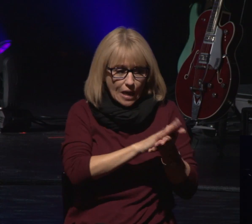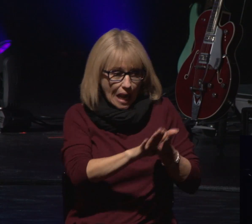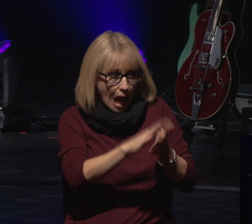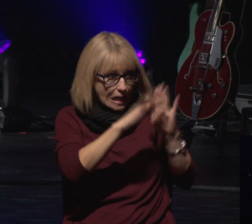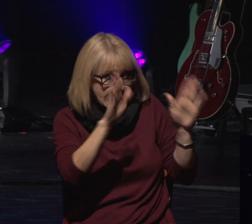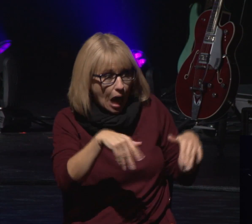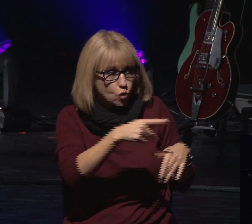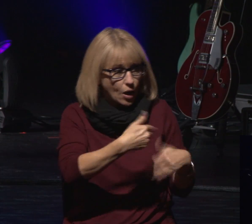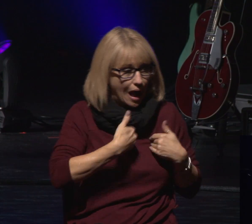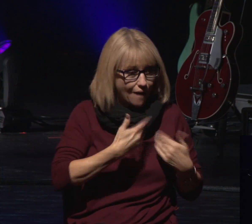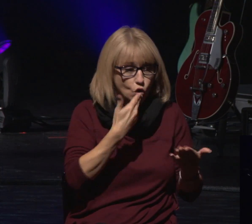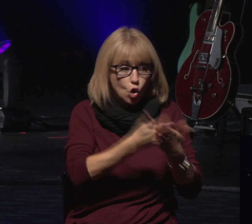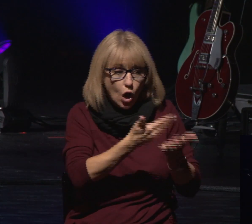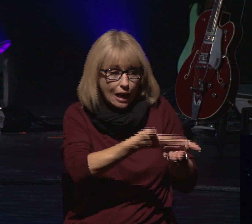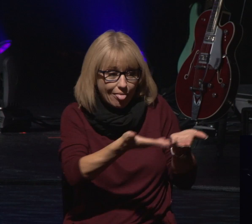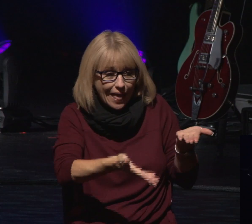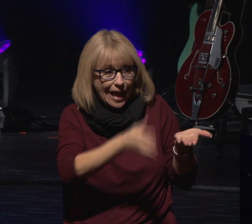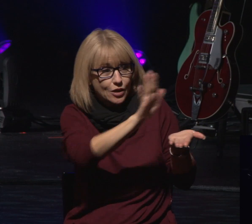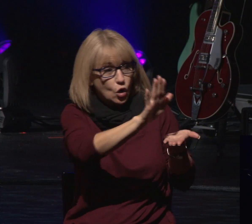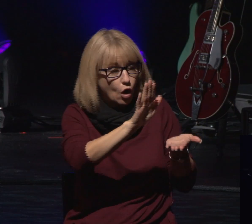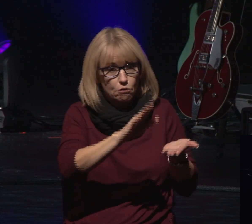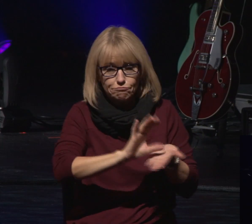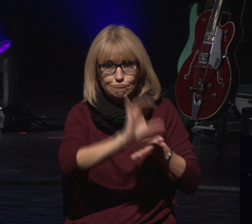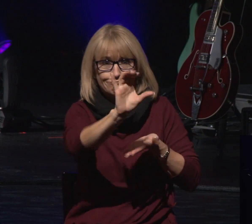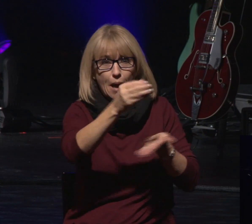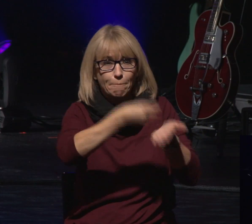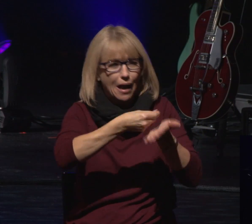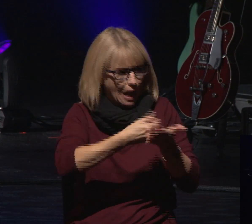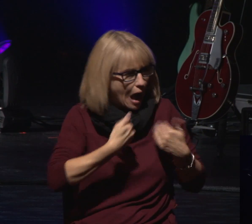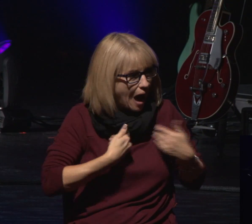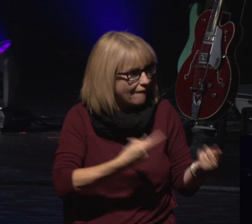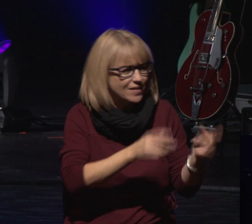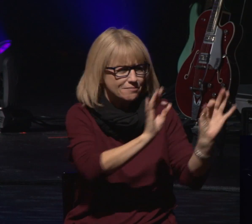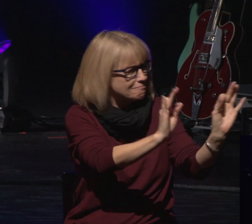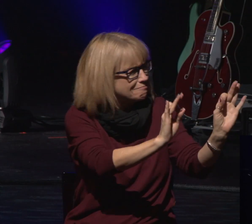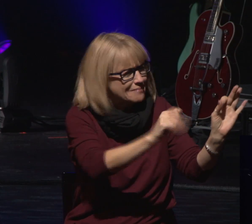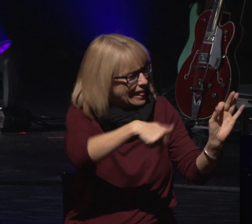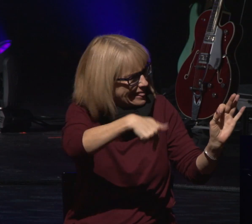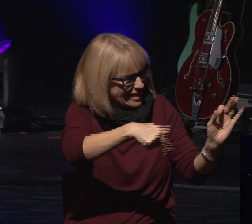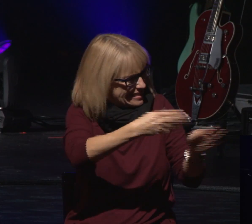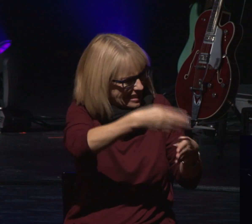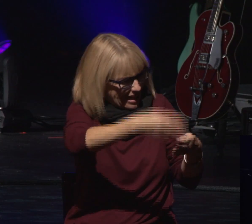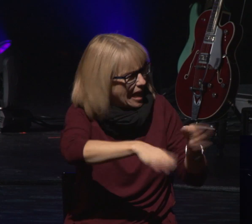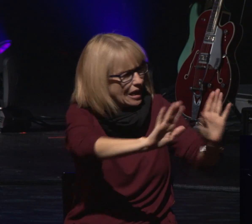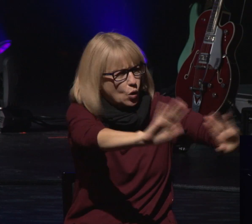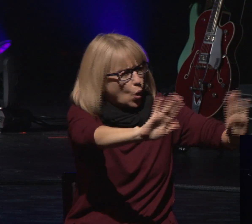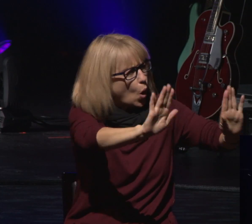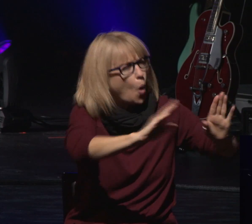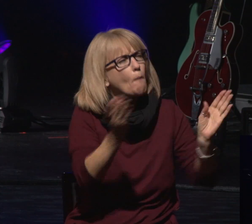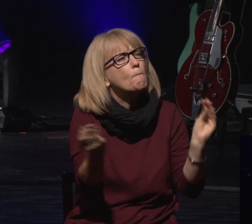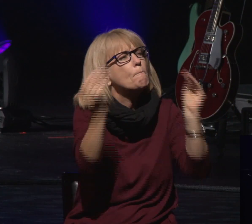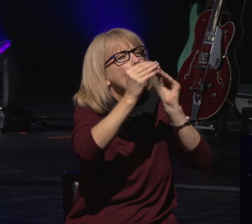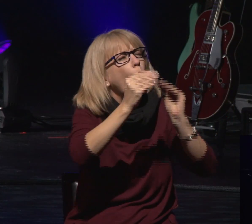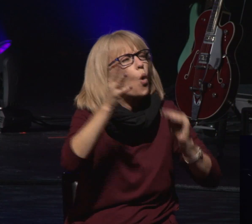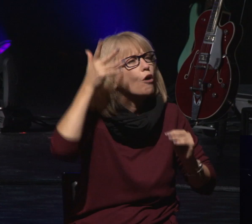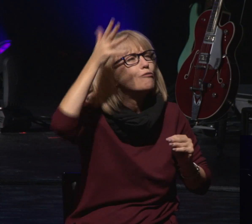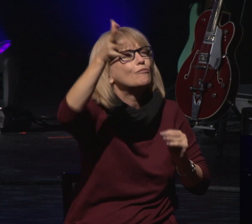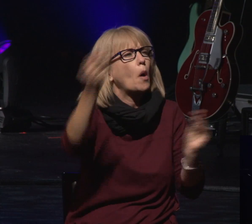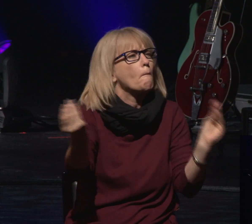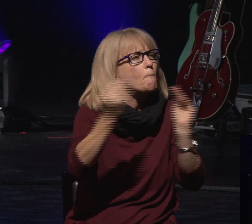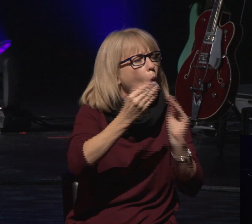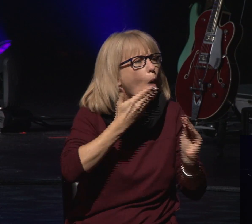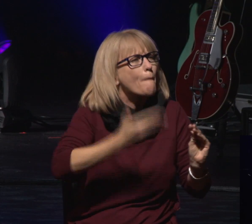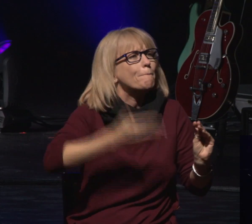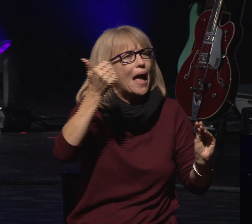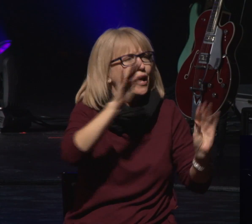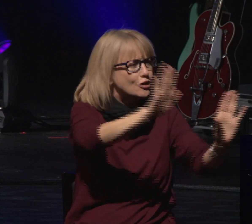address. You got a lot of good stuff in your bank account. But he says, this is not the end of the story. There's something coming that's so much bigger, so much better